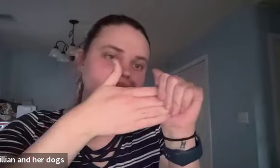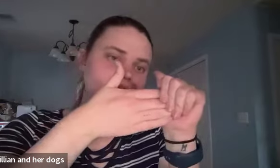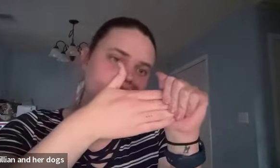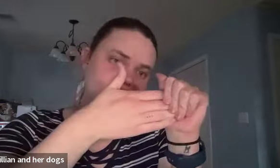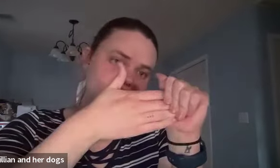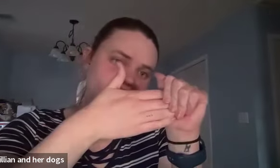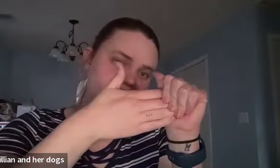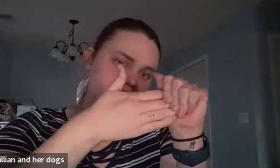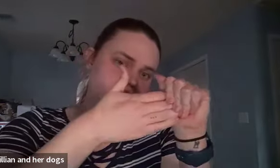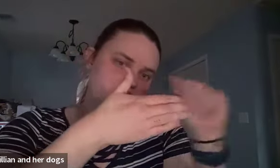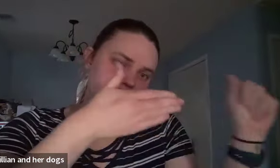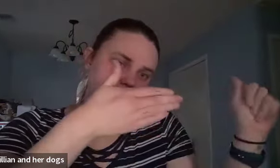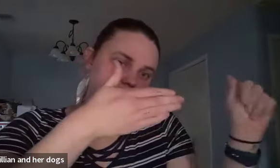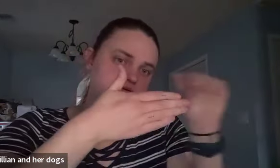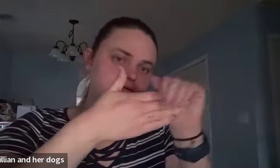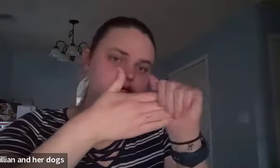going to pinch the edge and slide off.